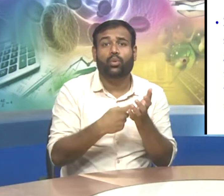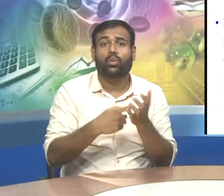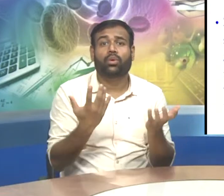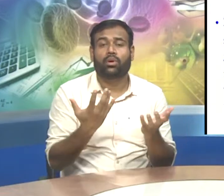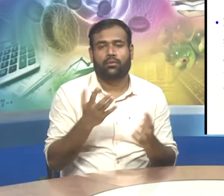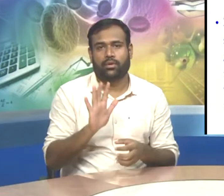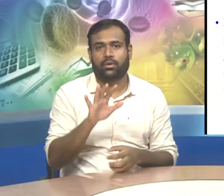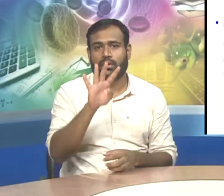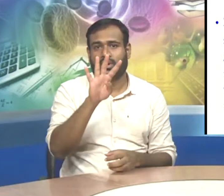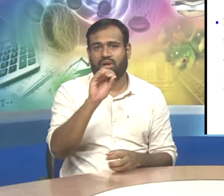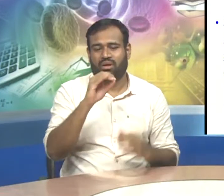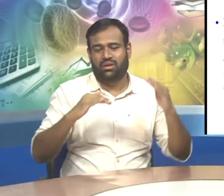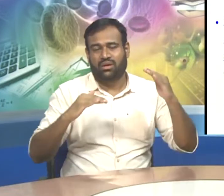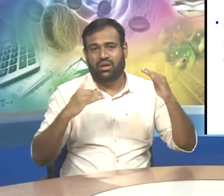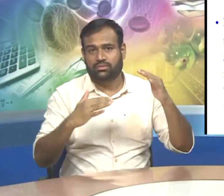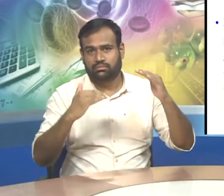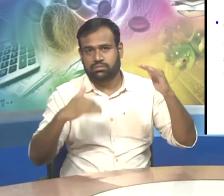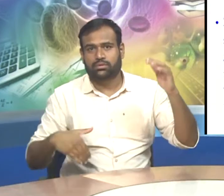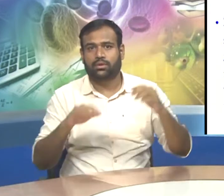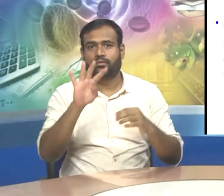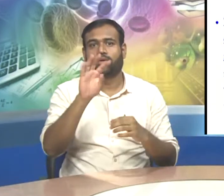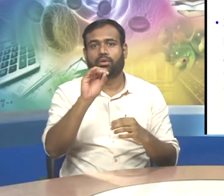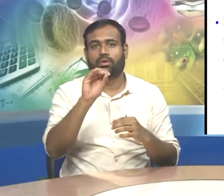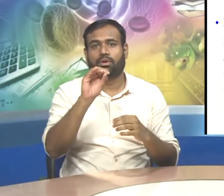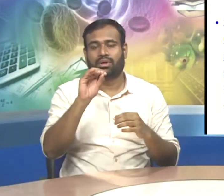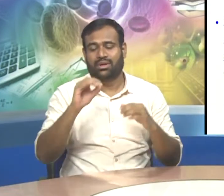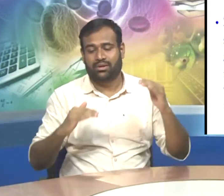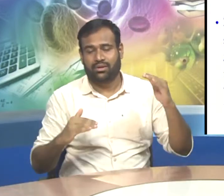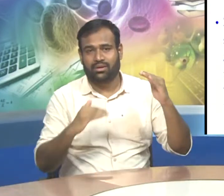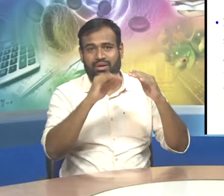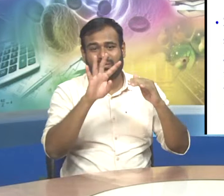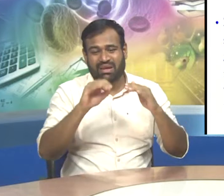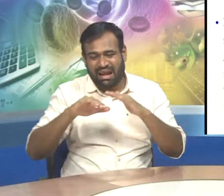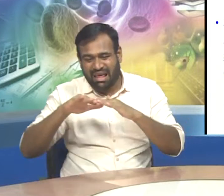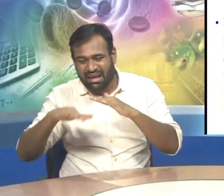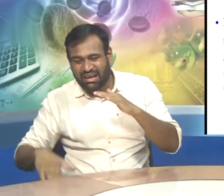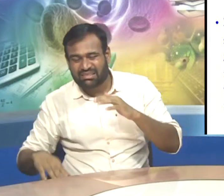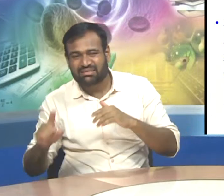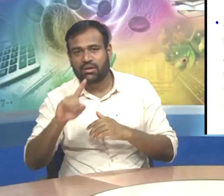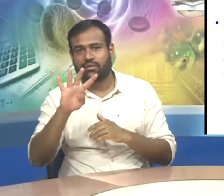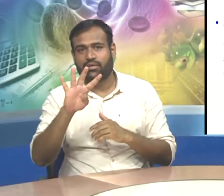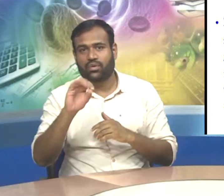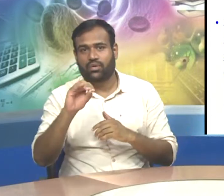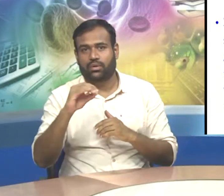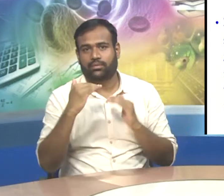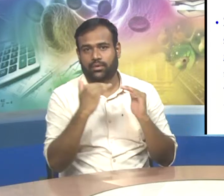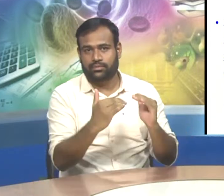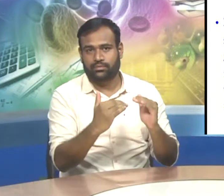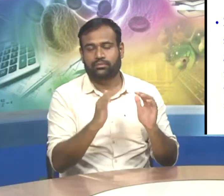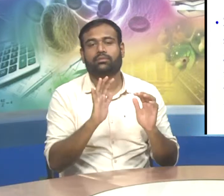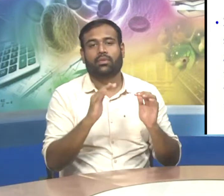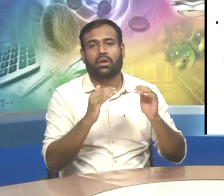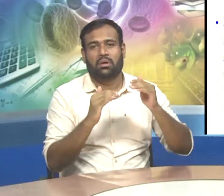The Jammu and Kashmir was an exceptional state where Vidhan Parishad